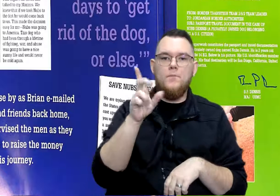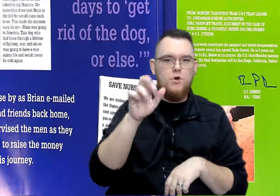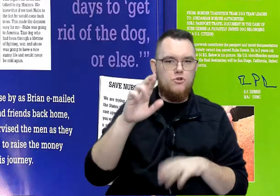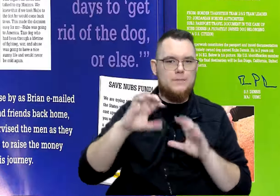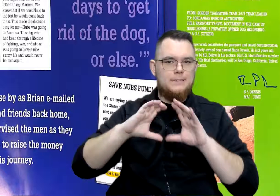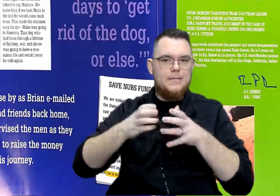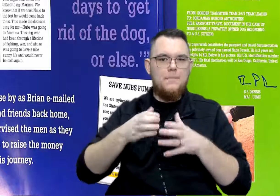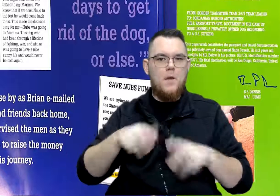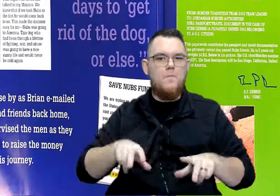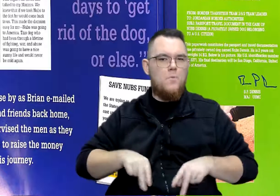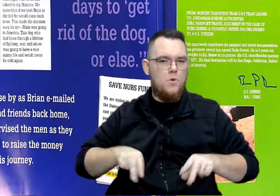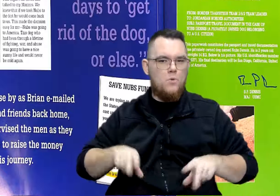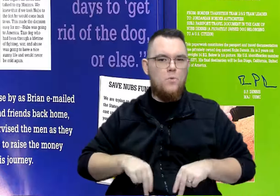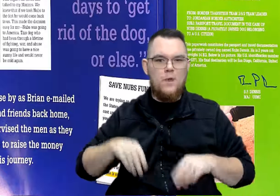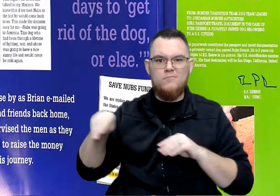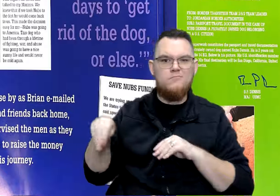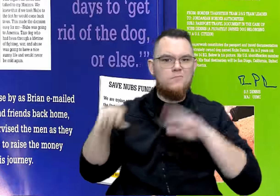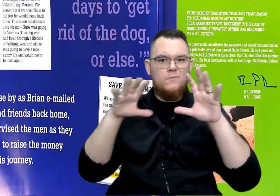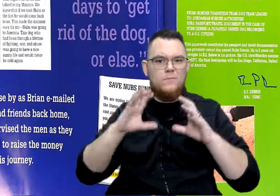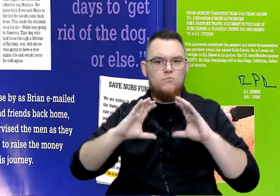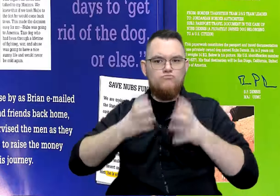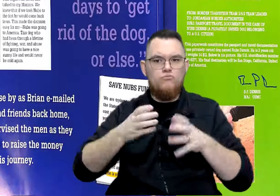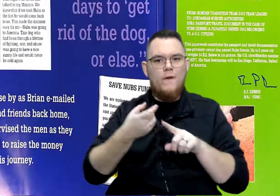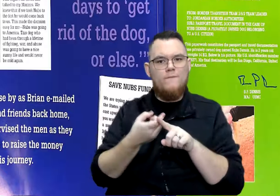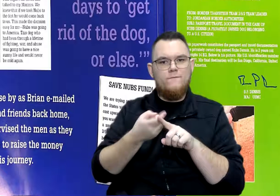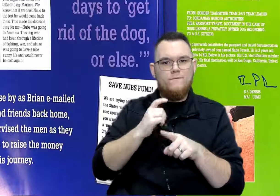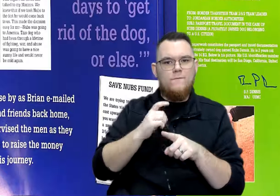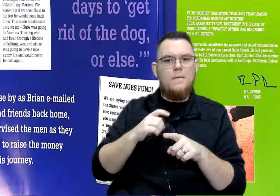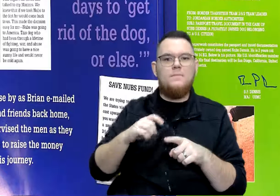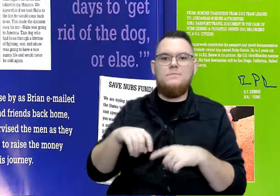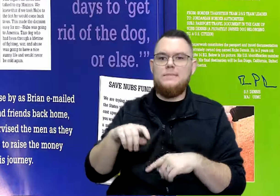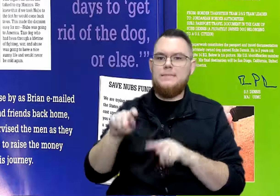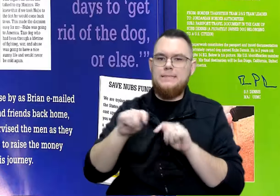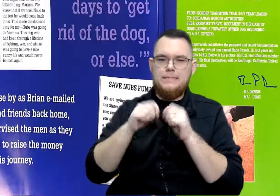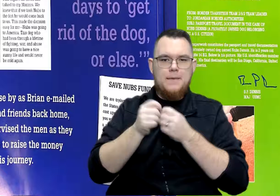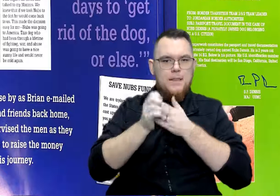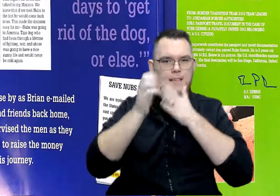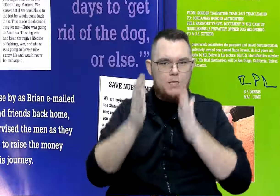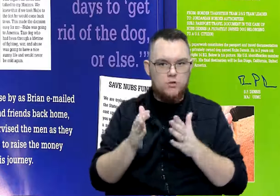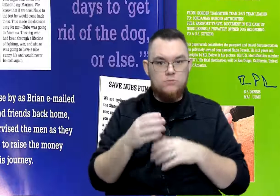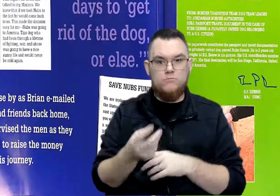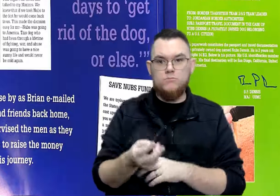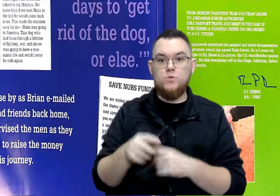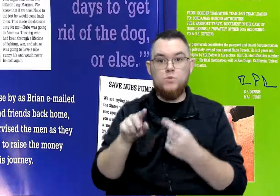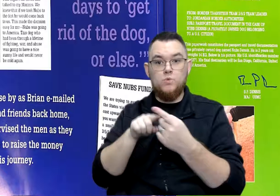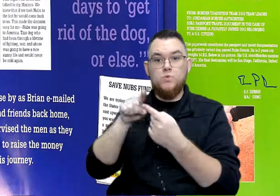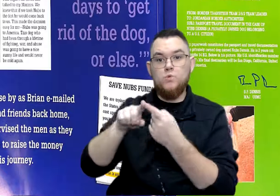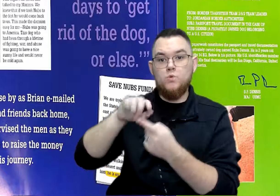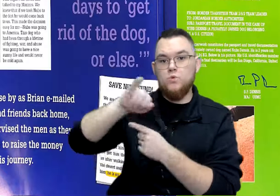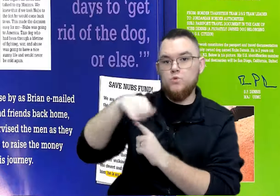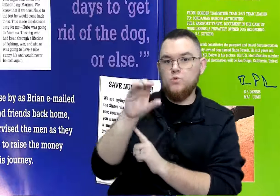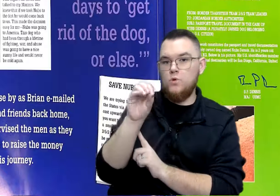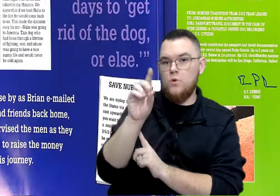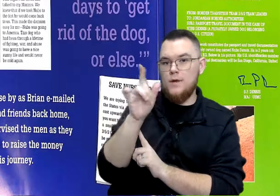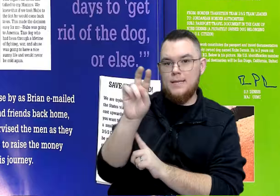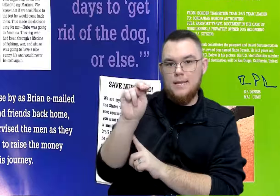Force. From Border Transition Team 352 Team Leader. To Jordanian